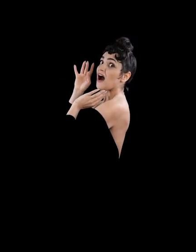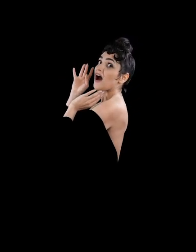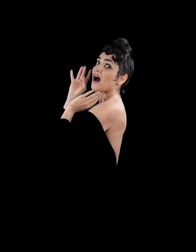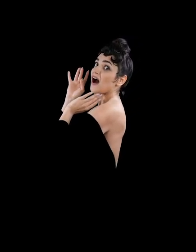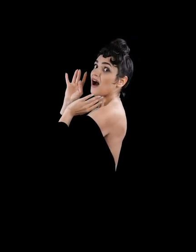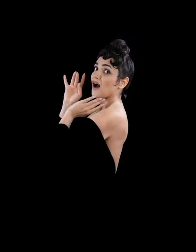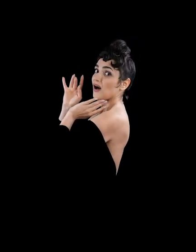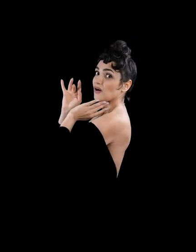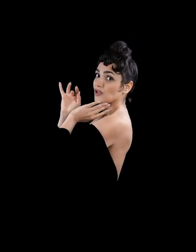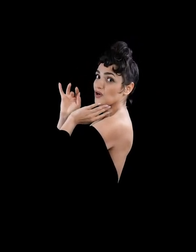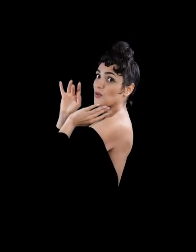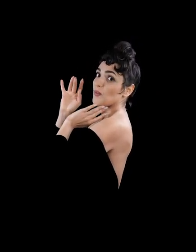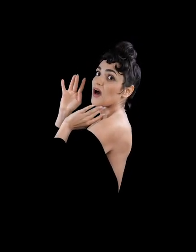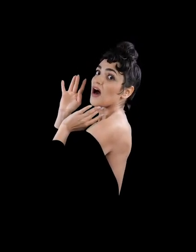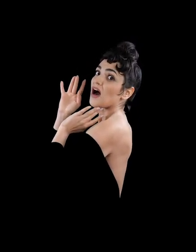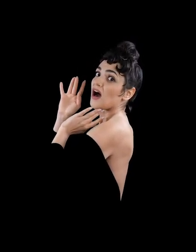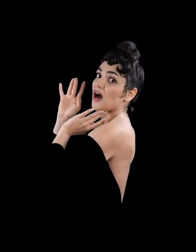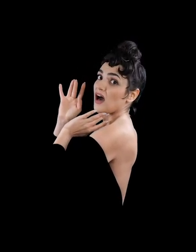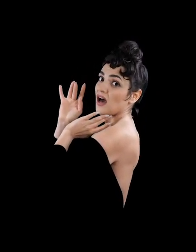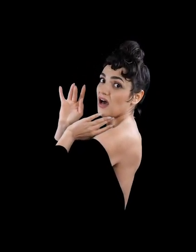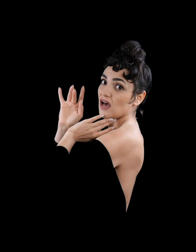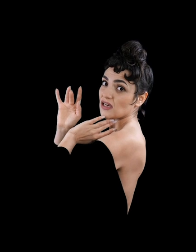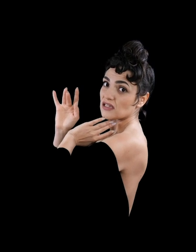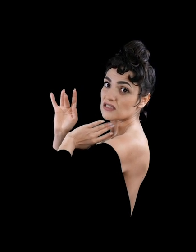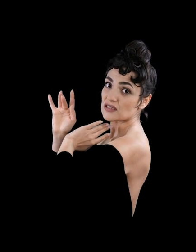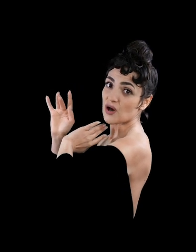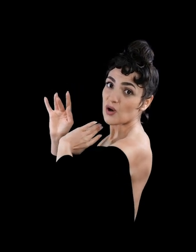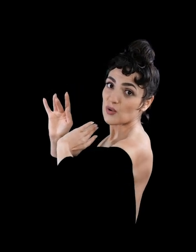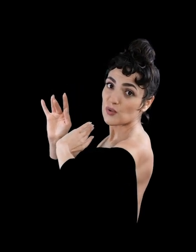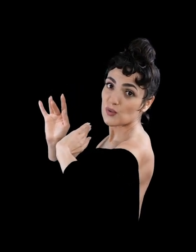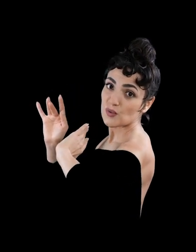how your back is cold